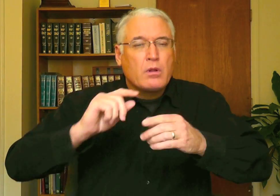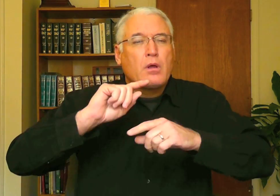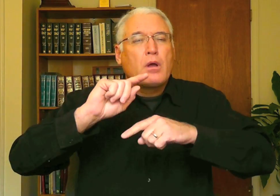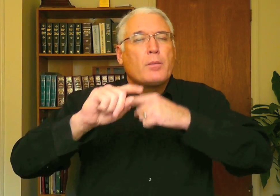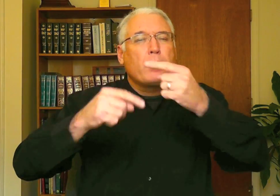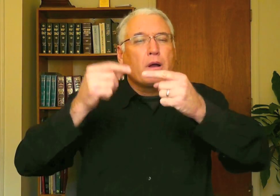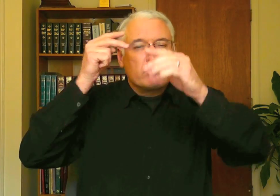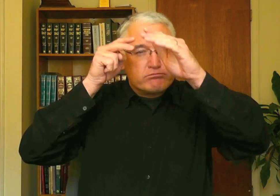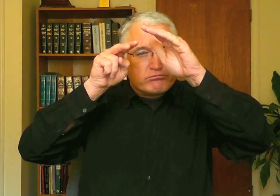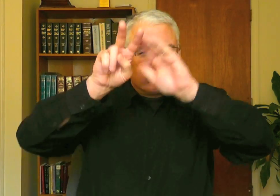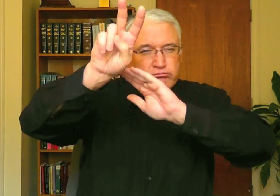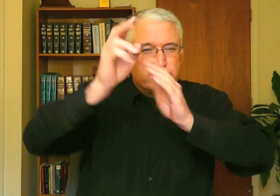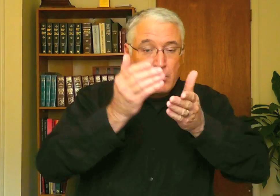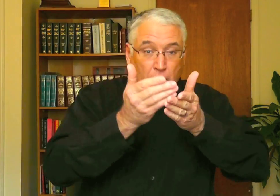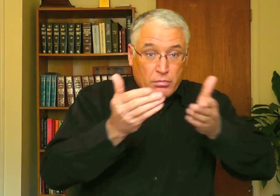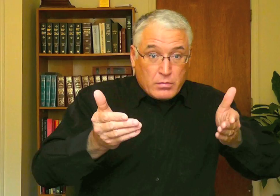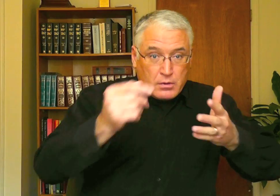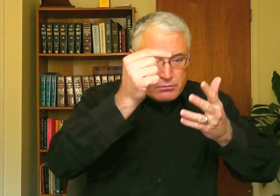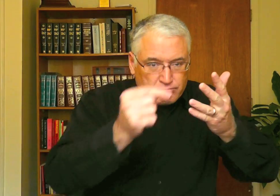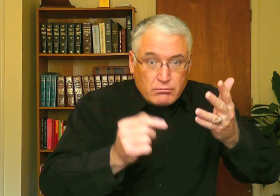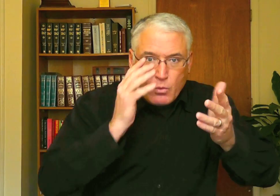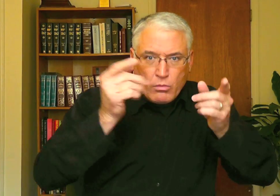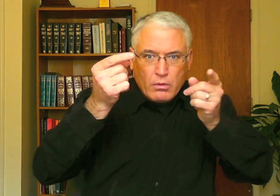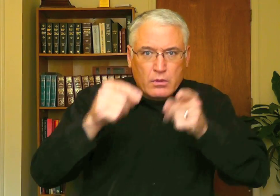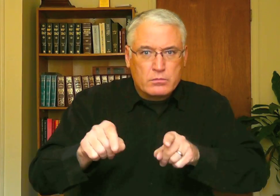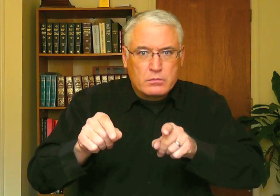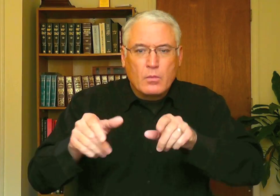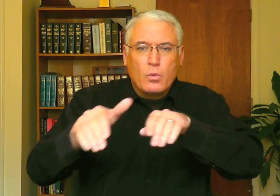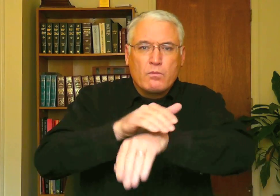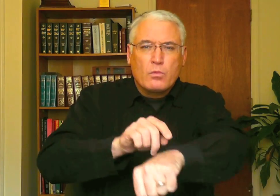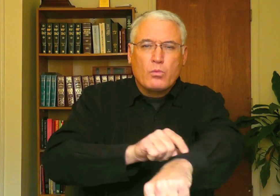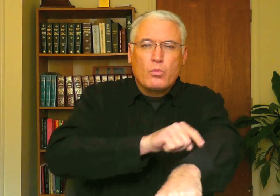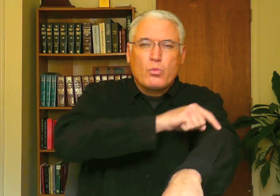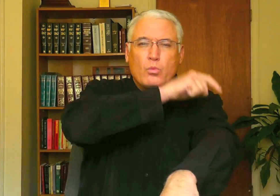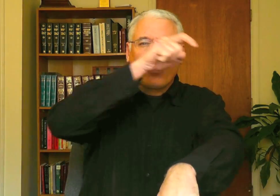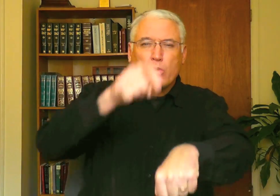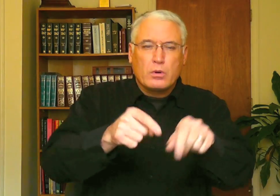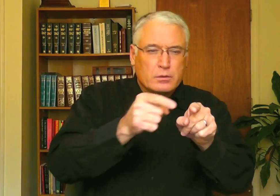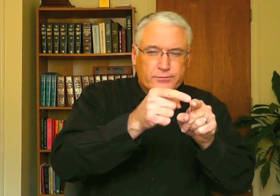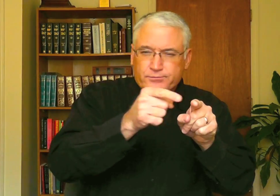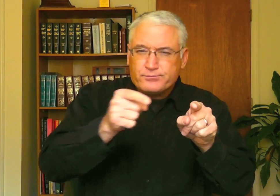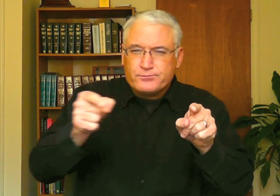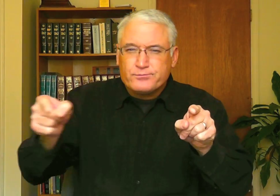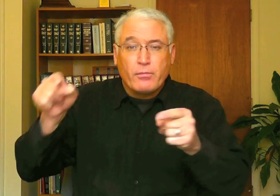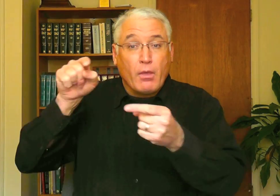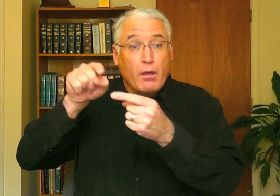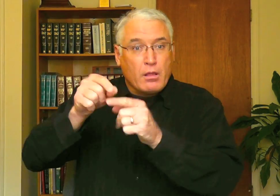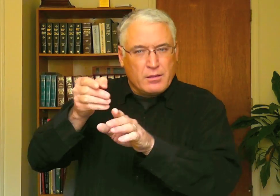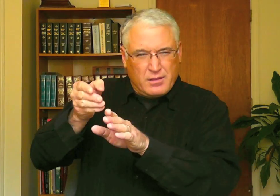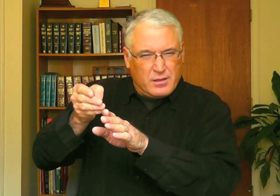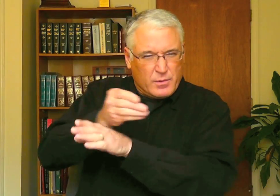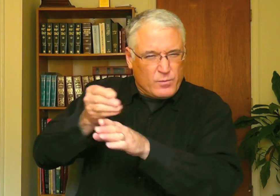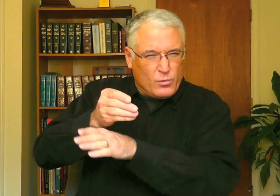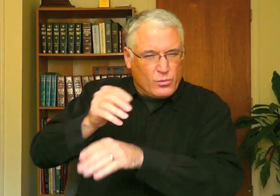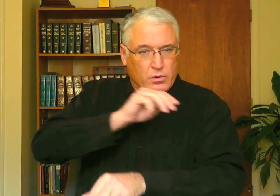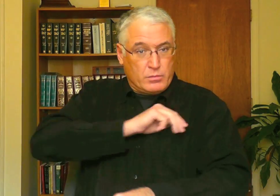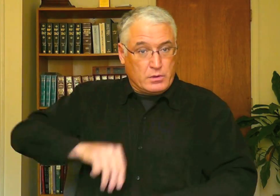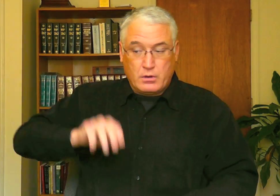11, it talks about Daniel foreseeing things that would happen over a long period of time, all the way